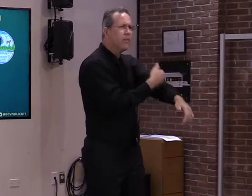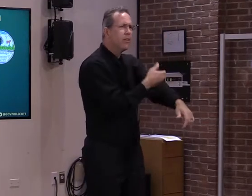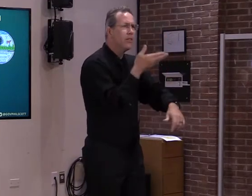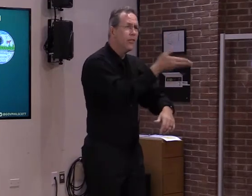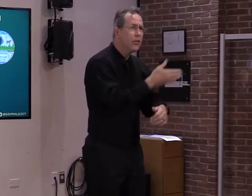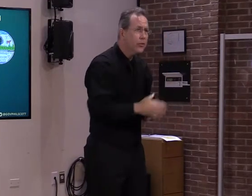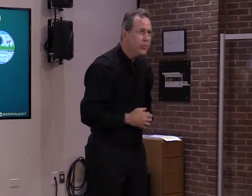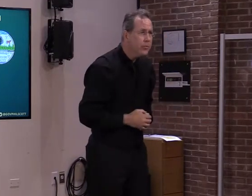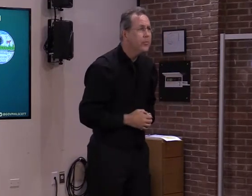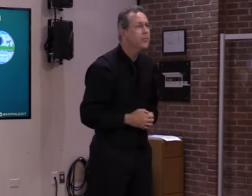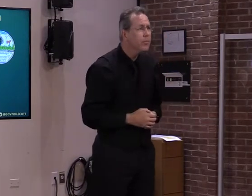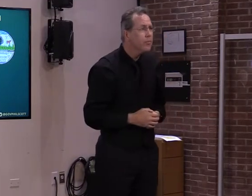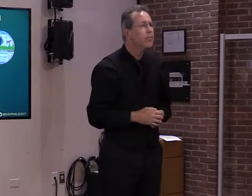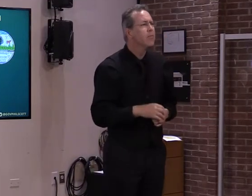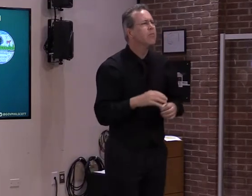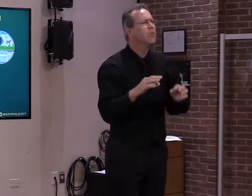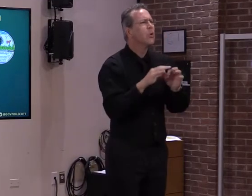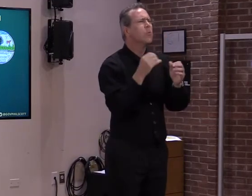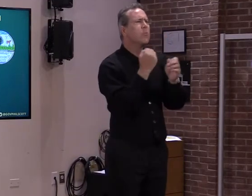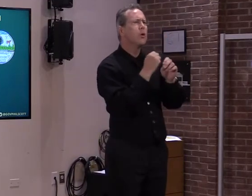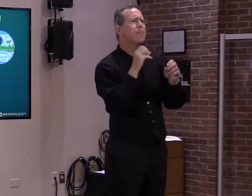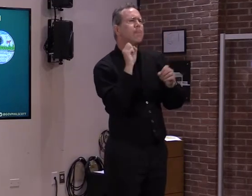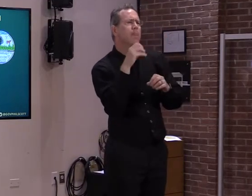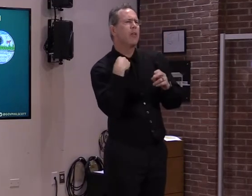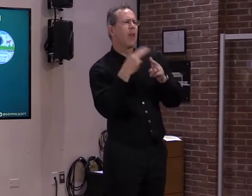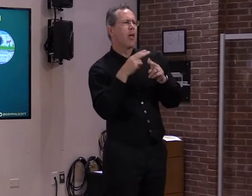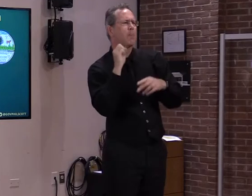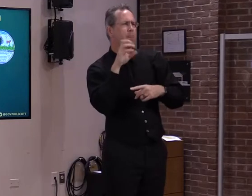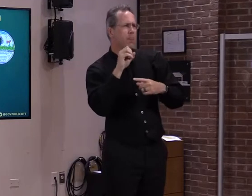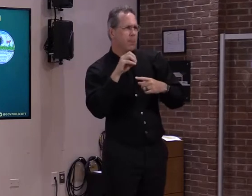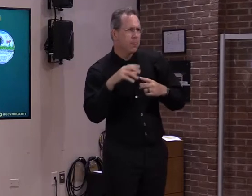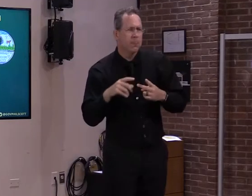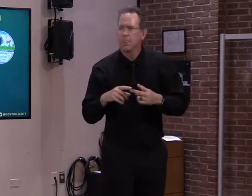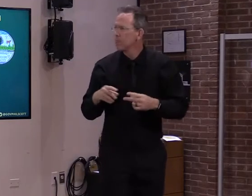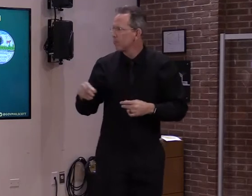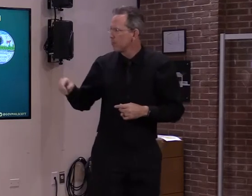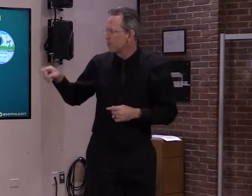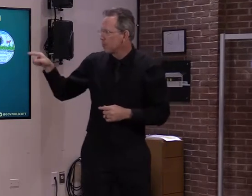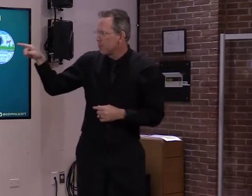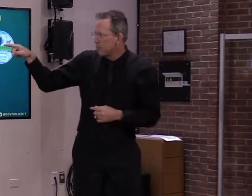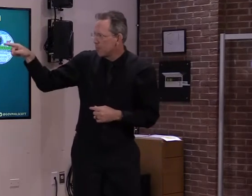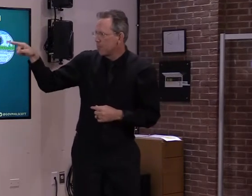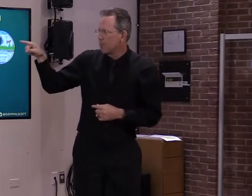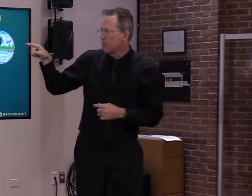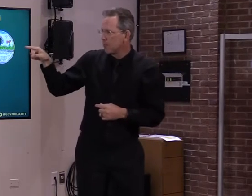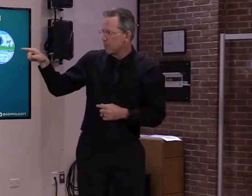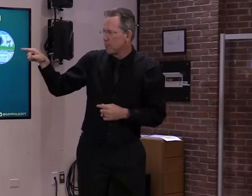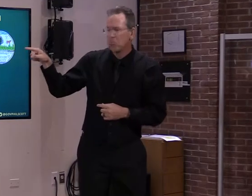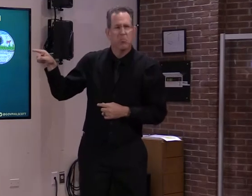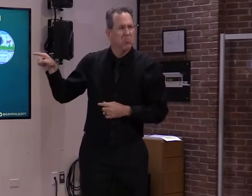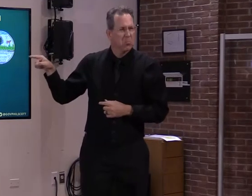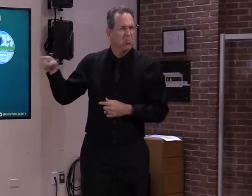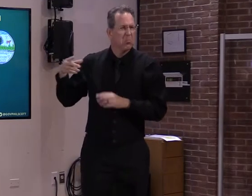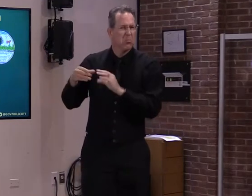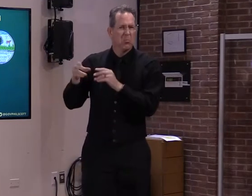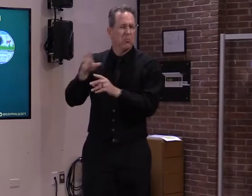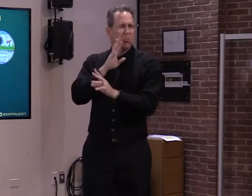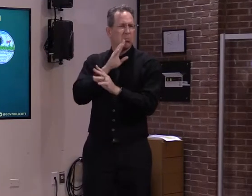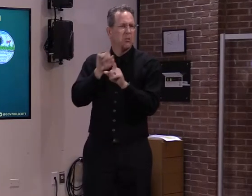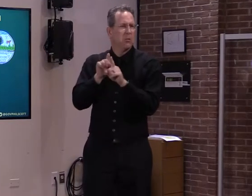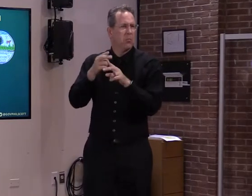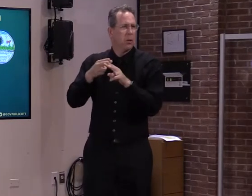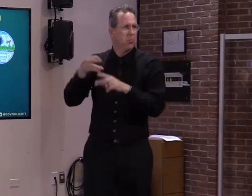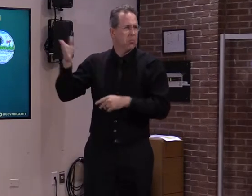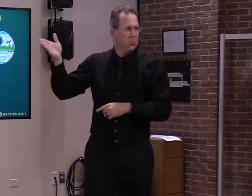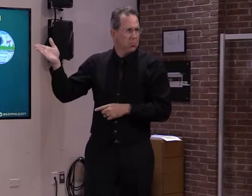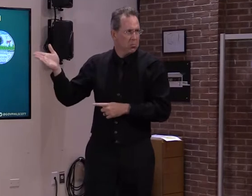there each from Monday to Friday at the Community Health Centers of Burlington, so I won't